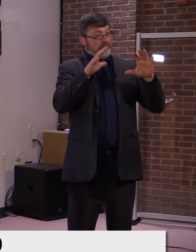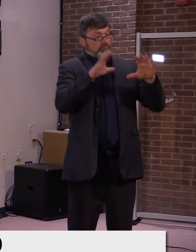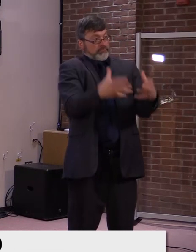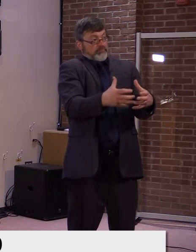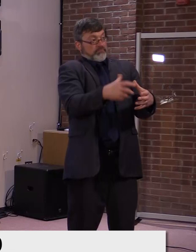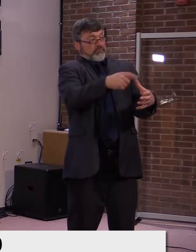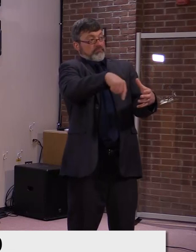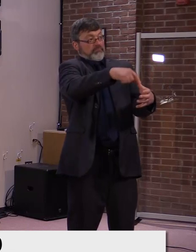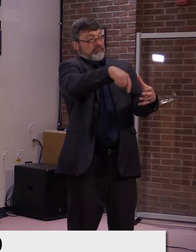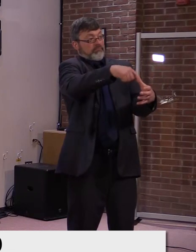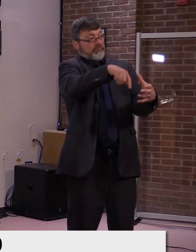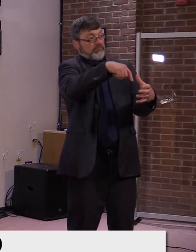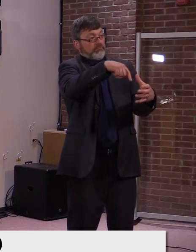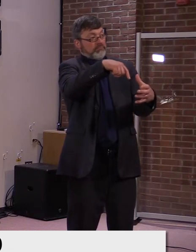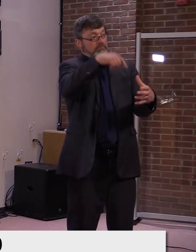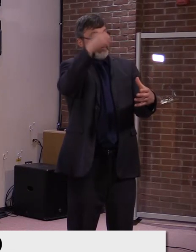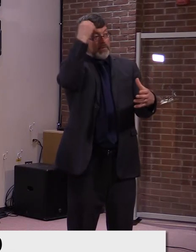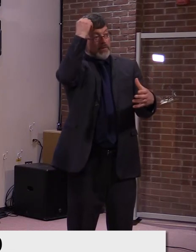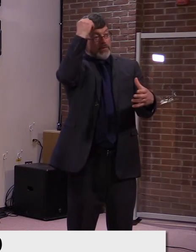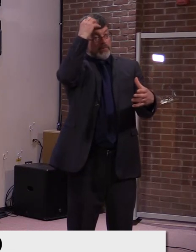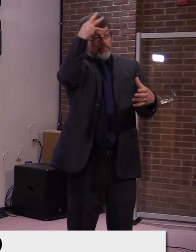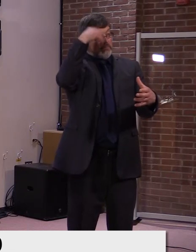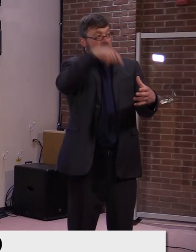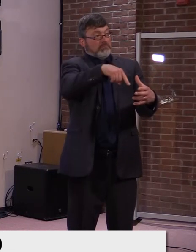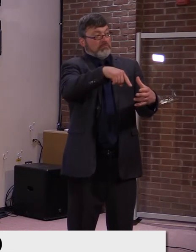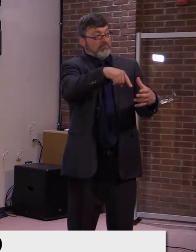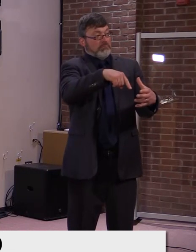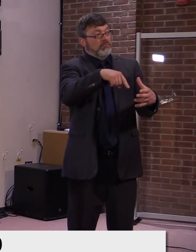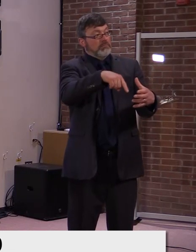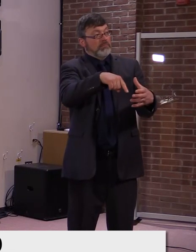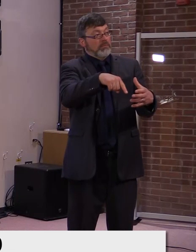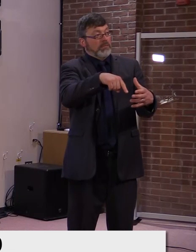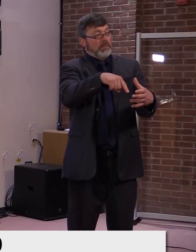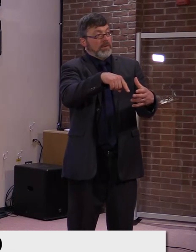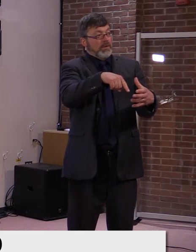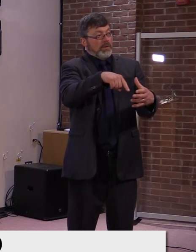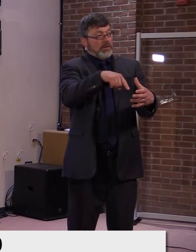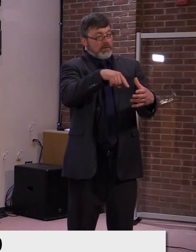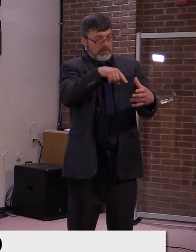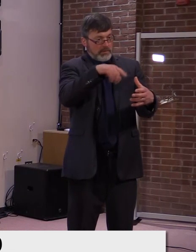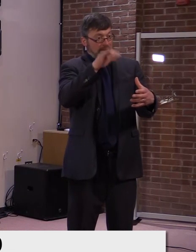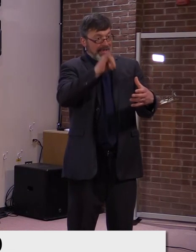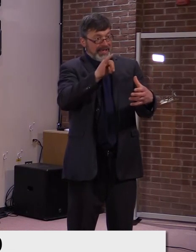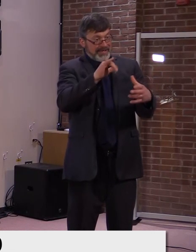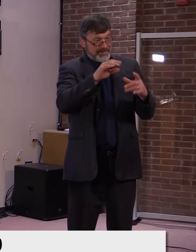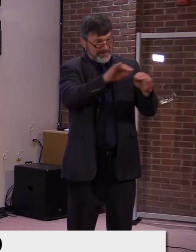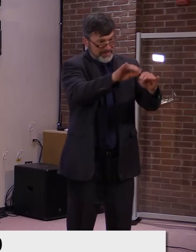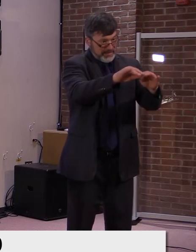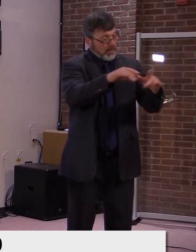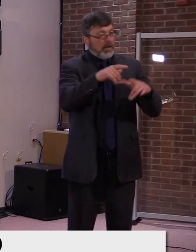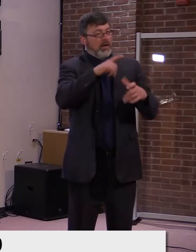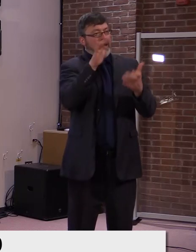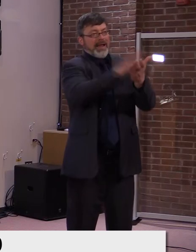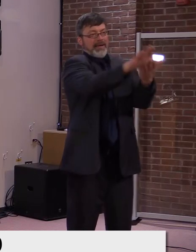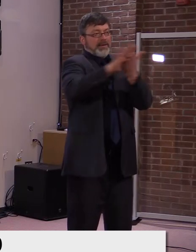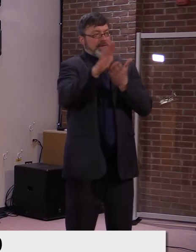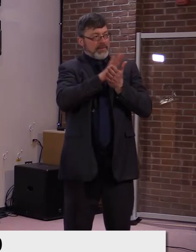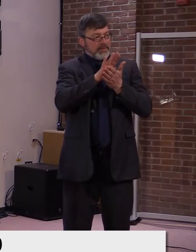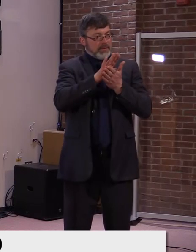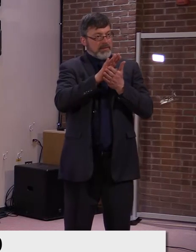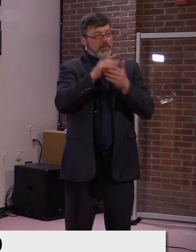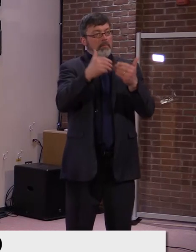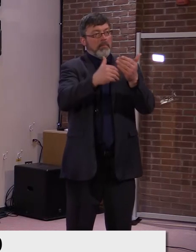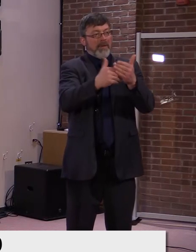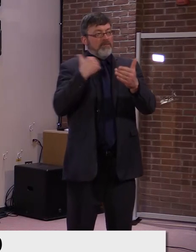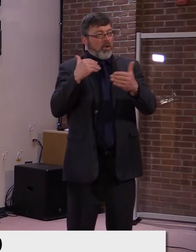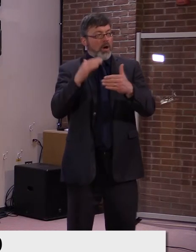this procedure. So in every sort of situation, in every case, we learned something. And I think those are the things that we learned. It